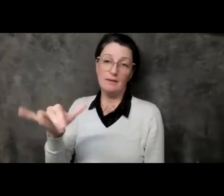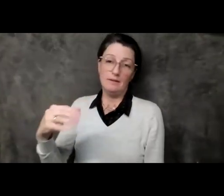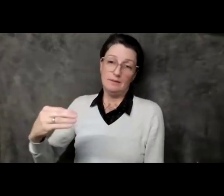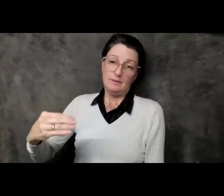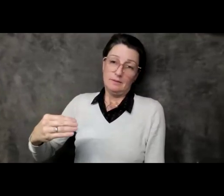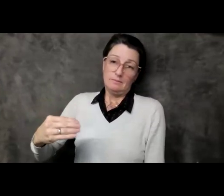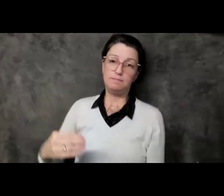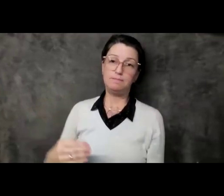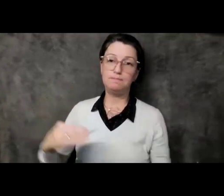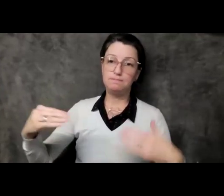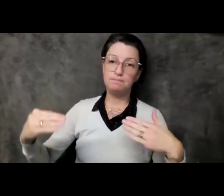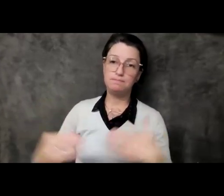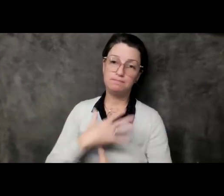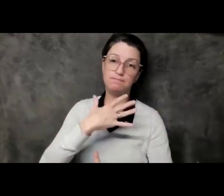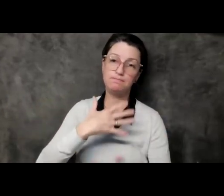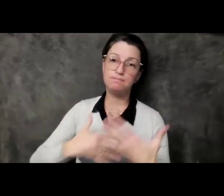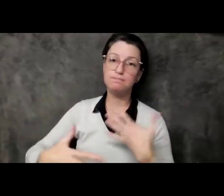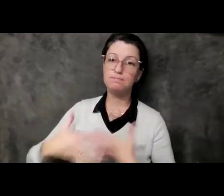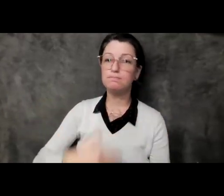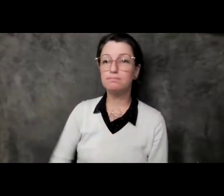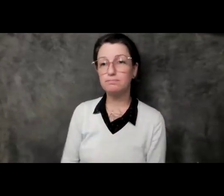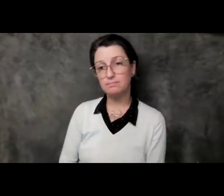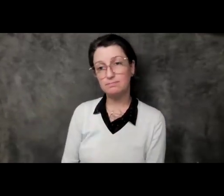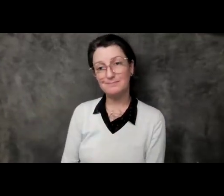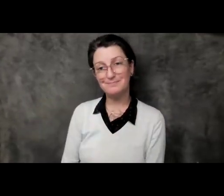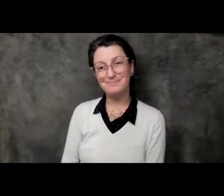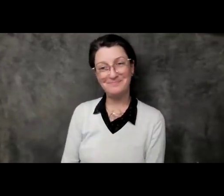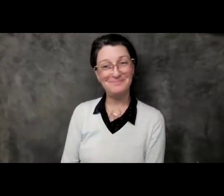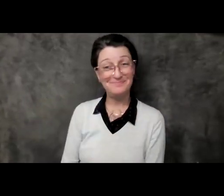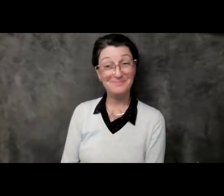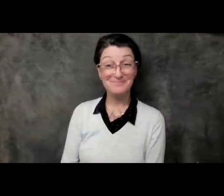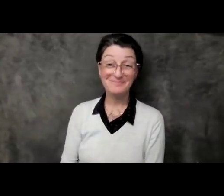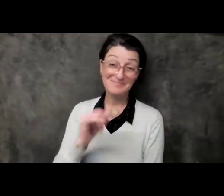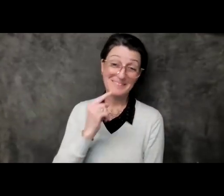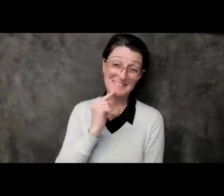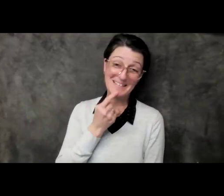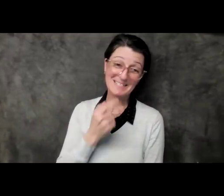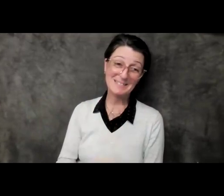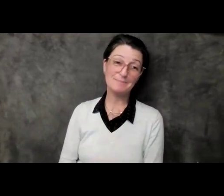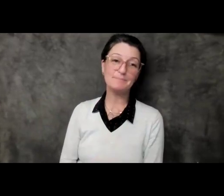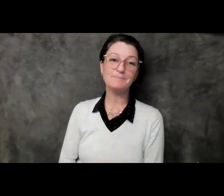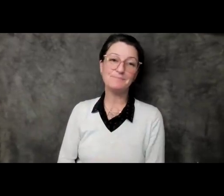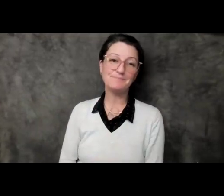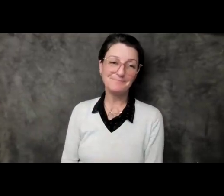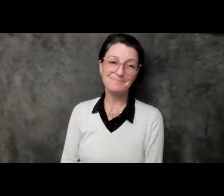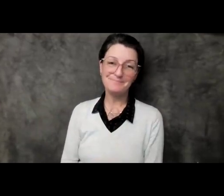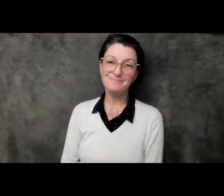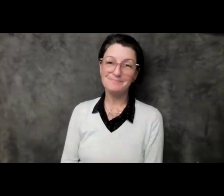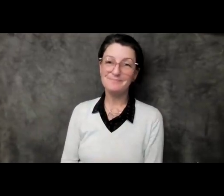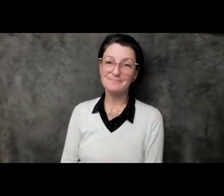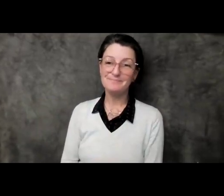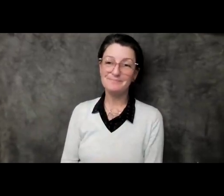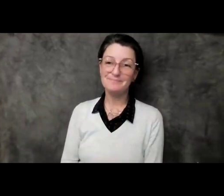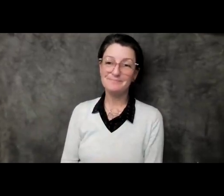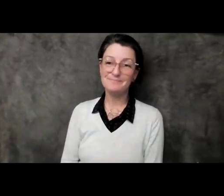blends through. So that's an intense piece. I wanted to shift a little